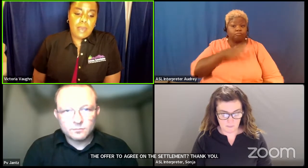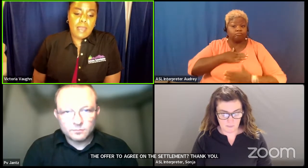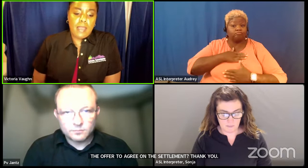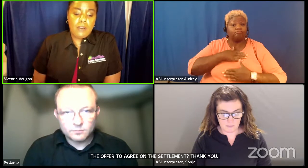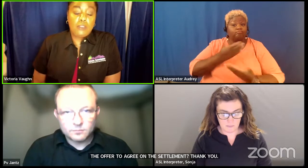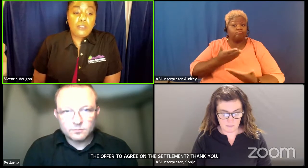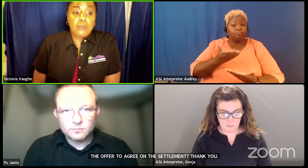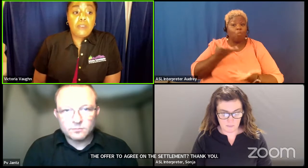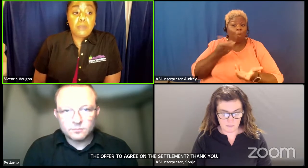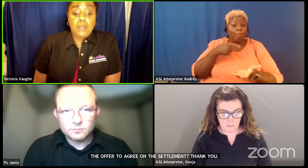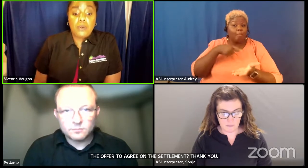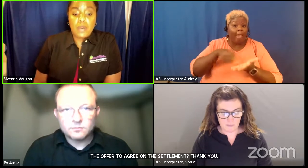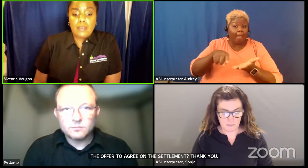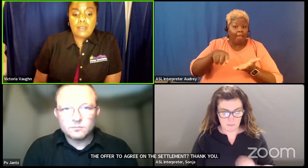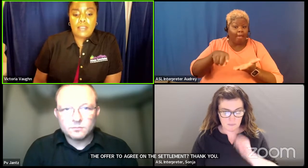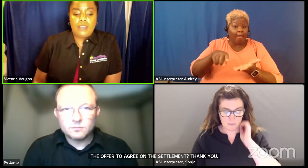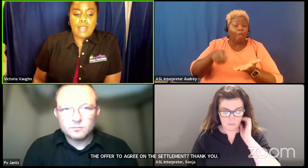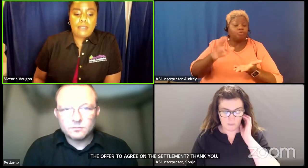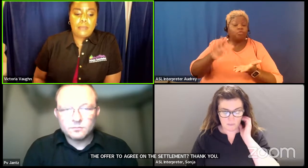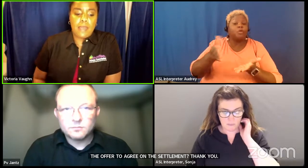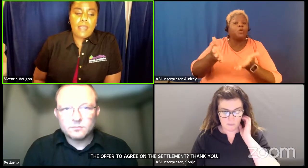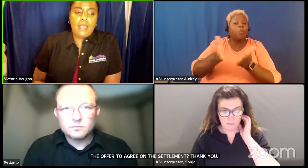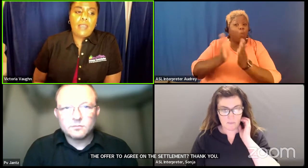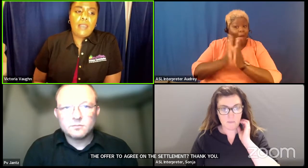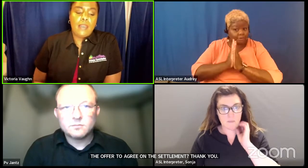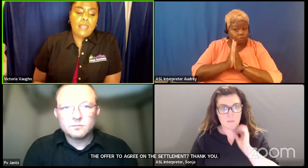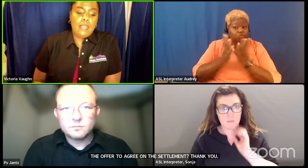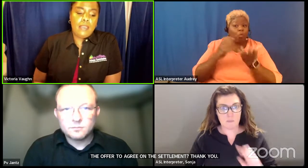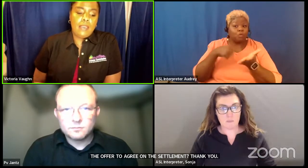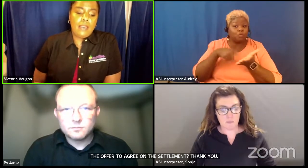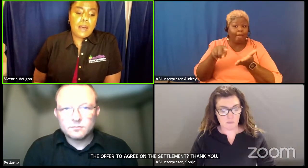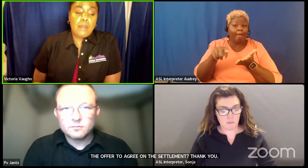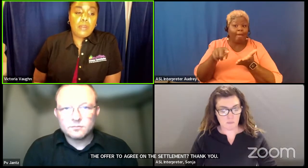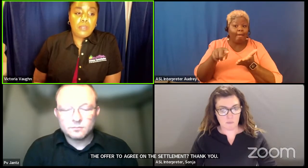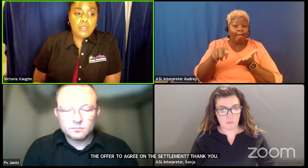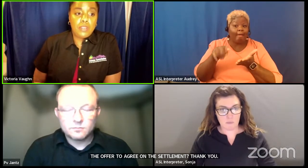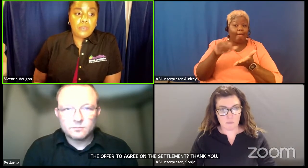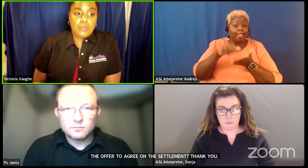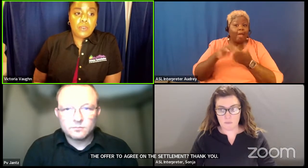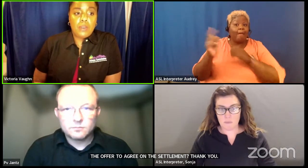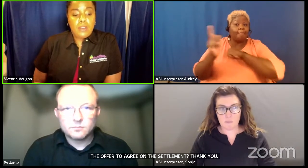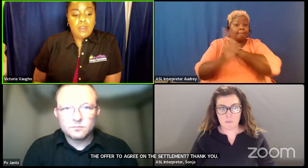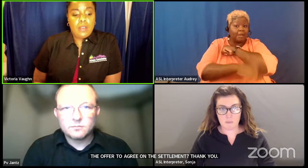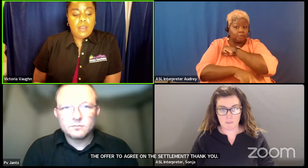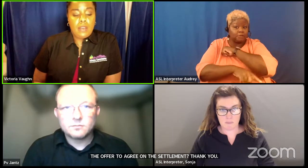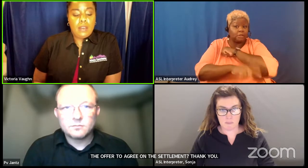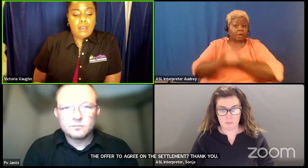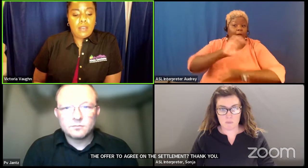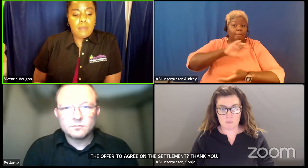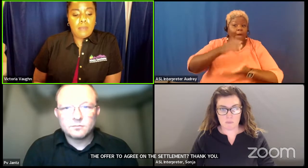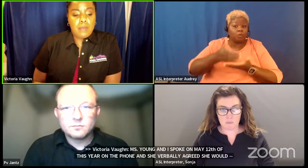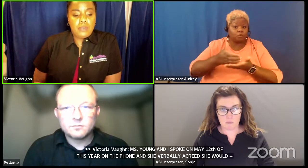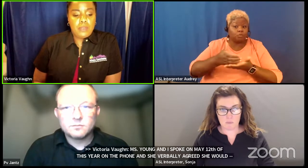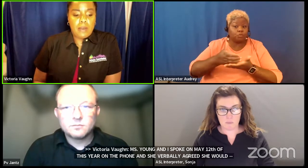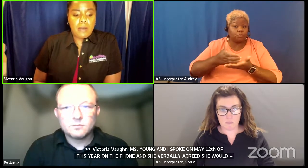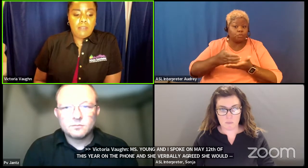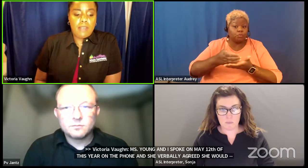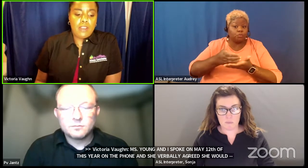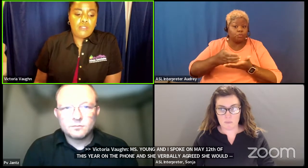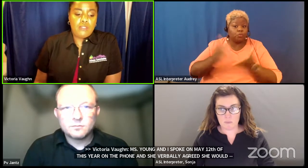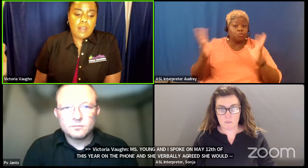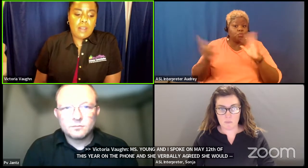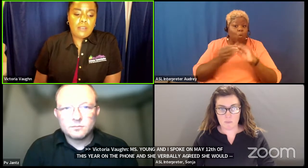to pay, or excuse me, verbally requested that she'd like to pay the penalties coming to an amount